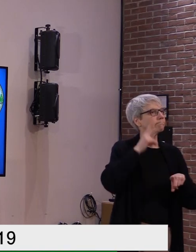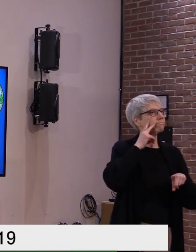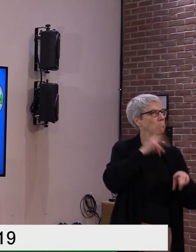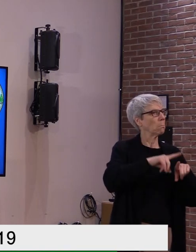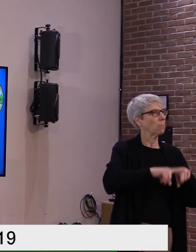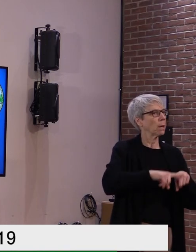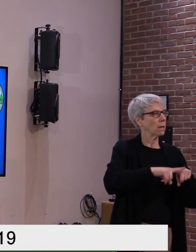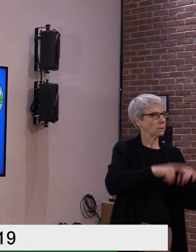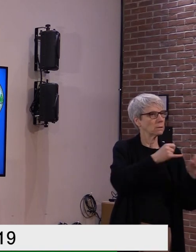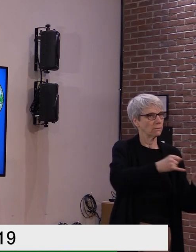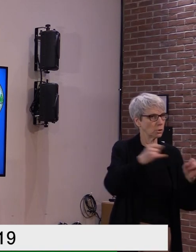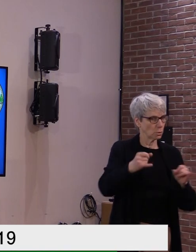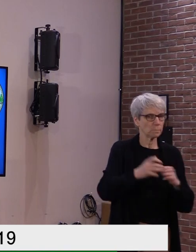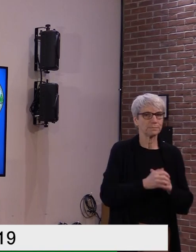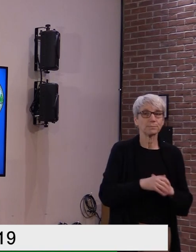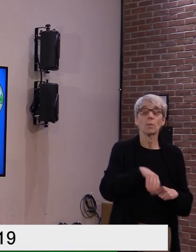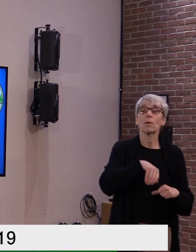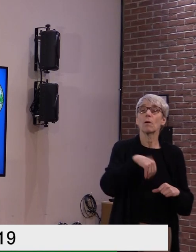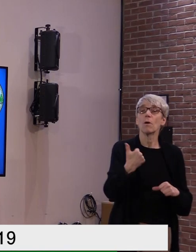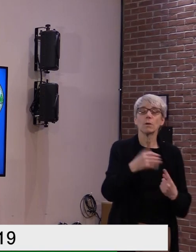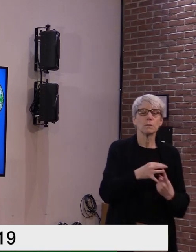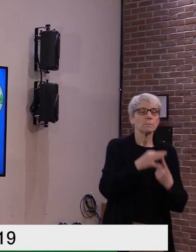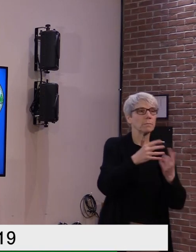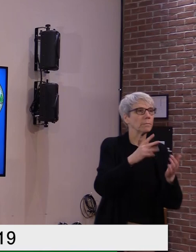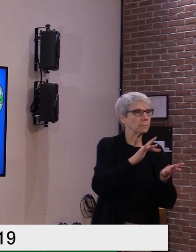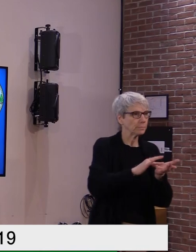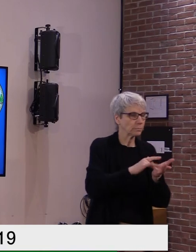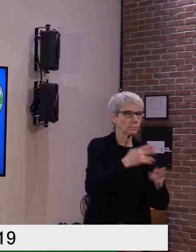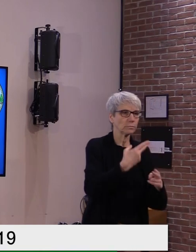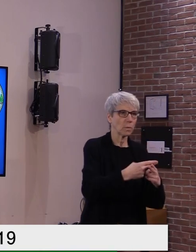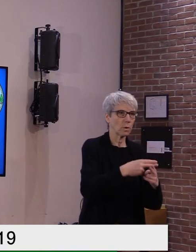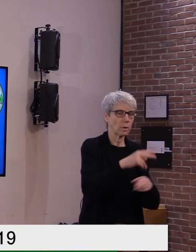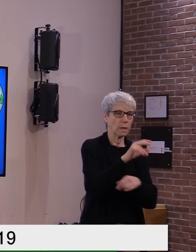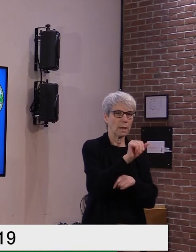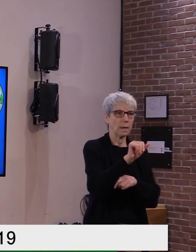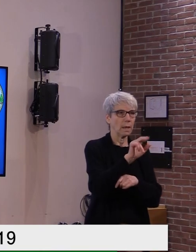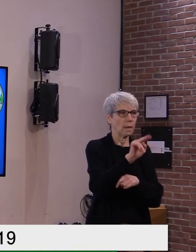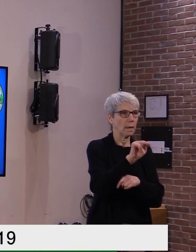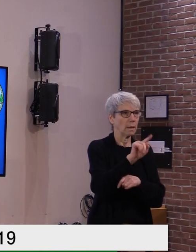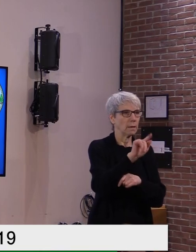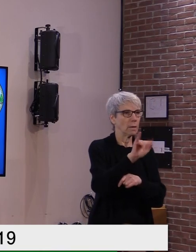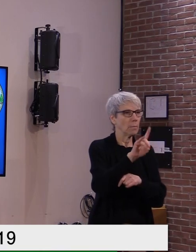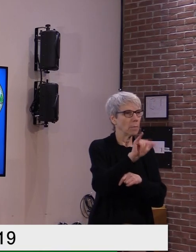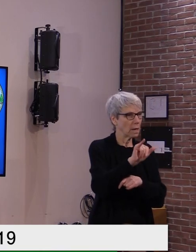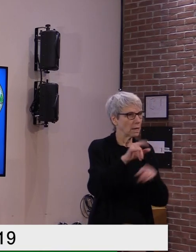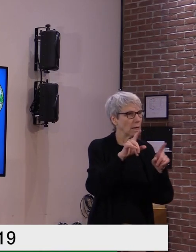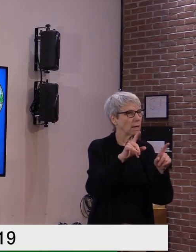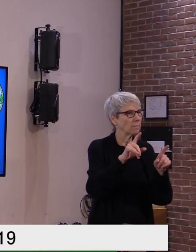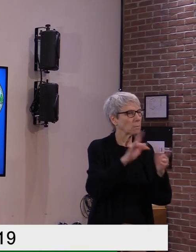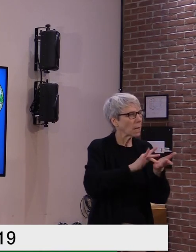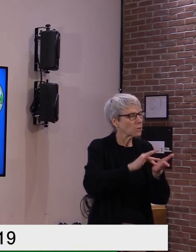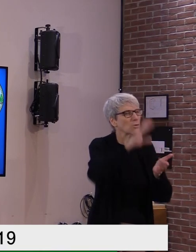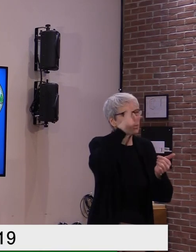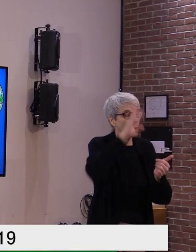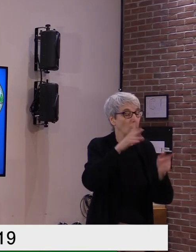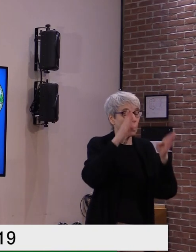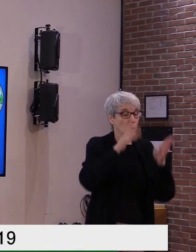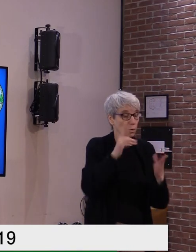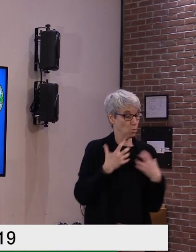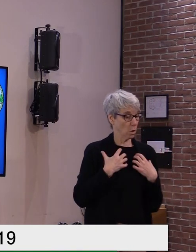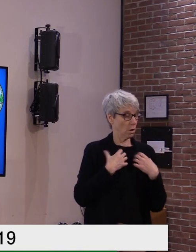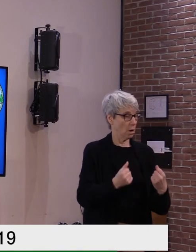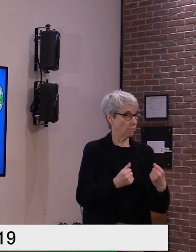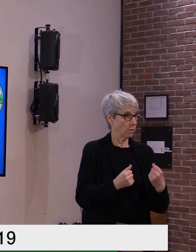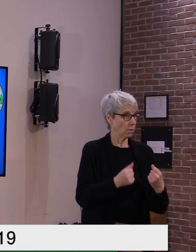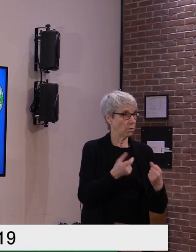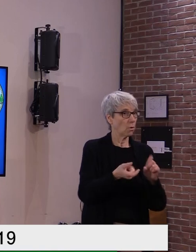And the monoclonal antibody bamlanivimab, which just received emergency use authorization from the